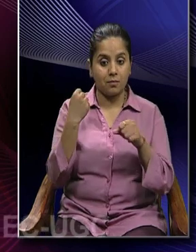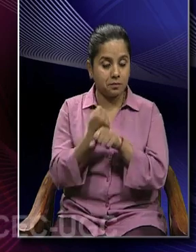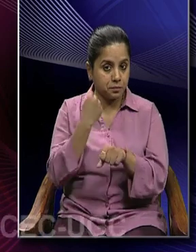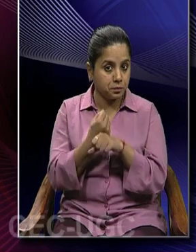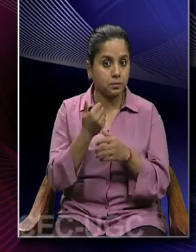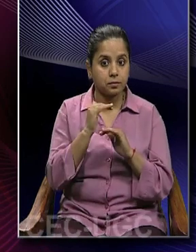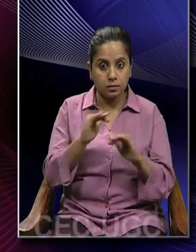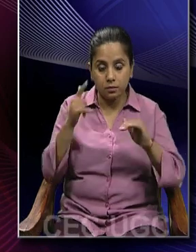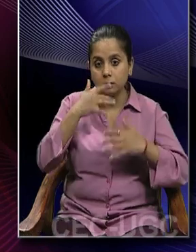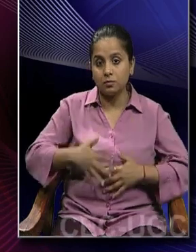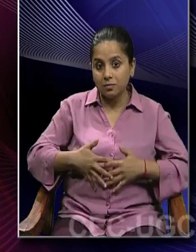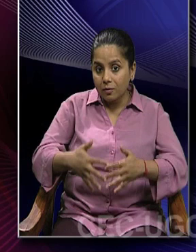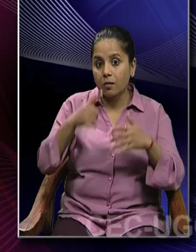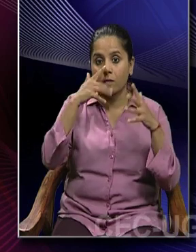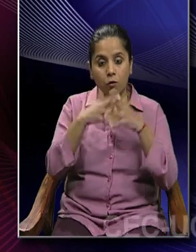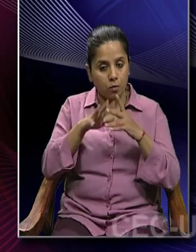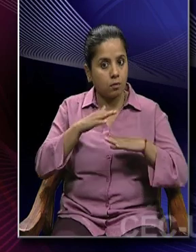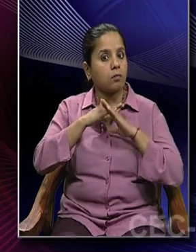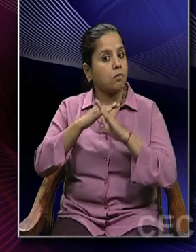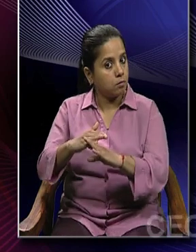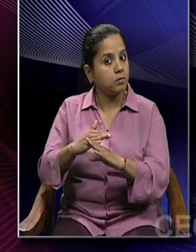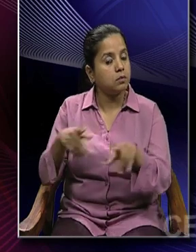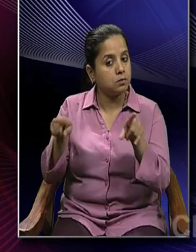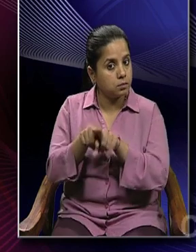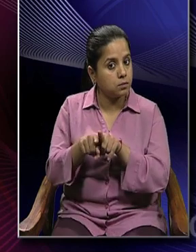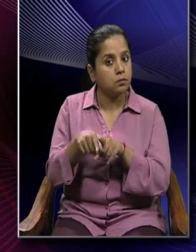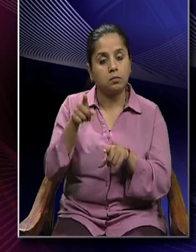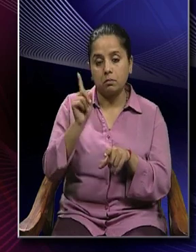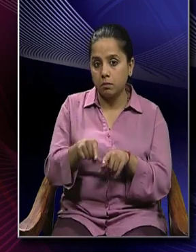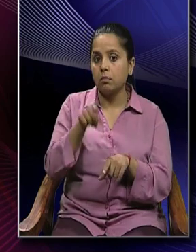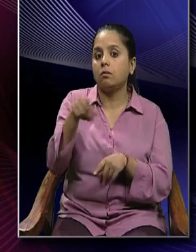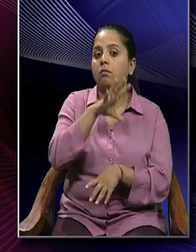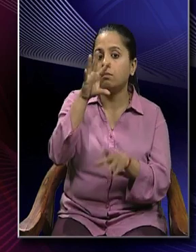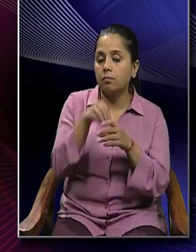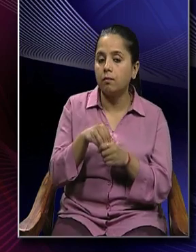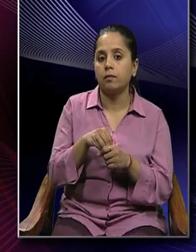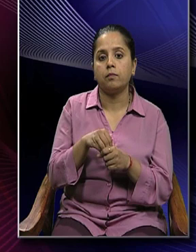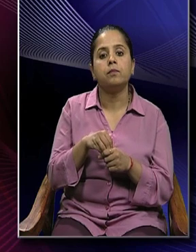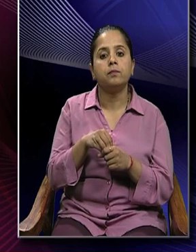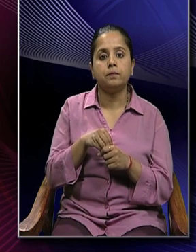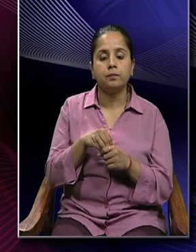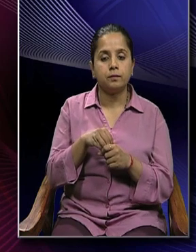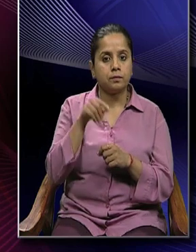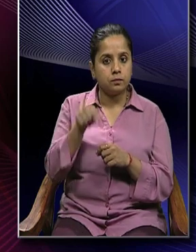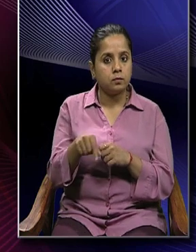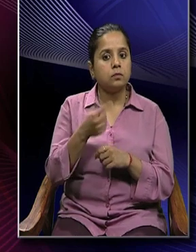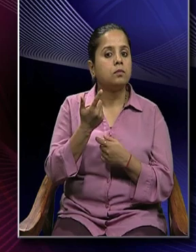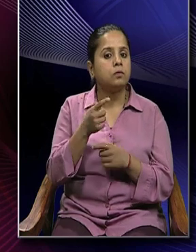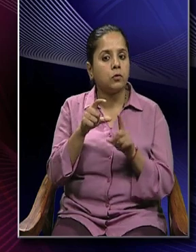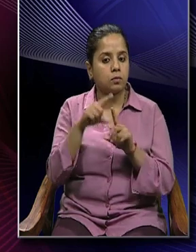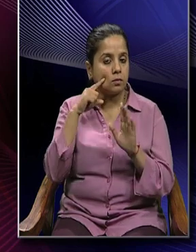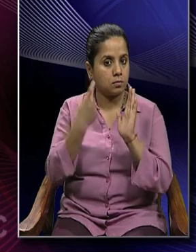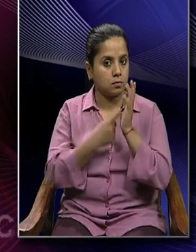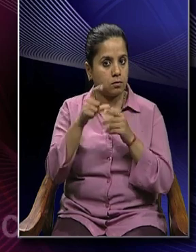children and pregnant women was to be protected, as it is also part of the directive principles.